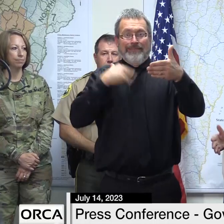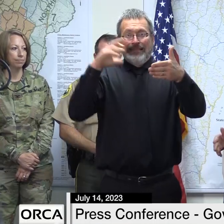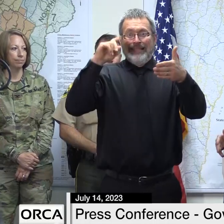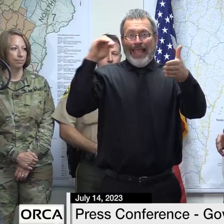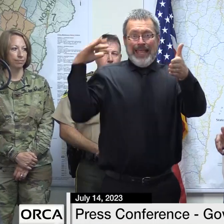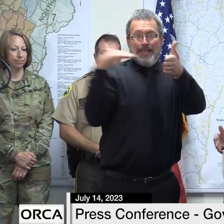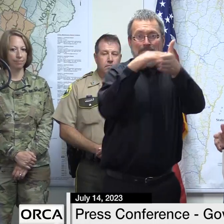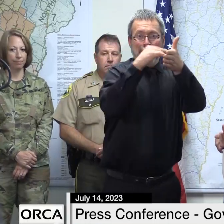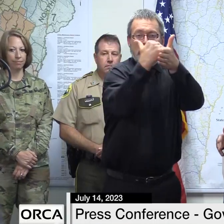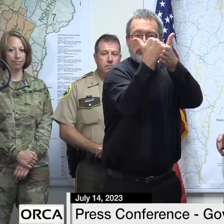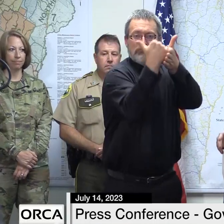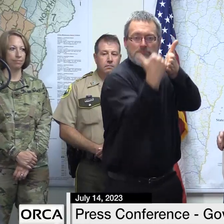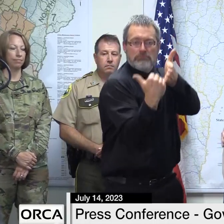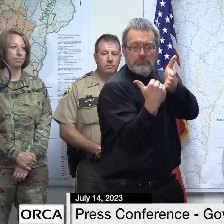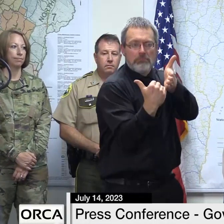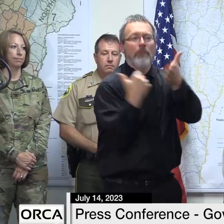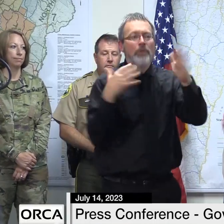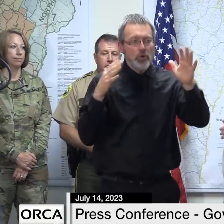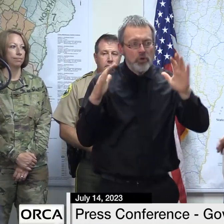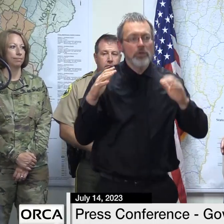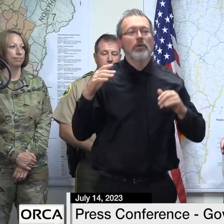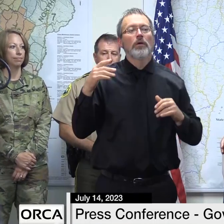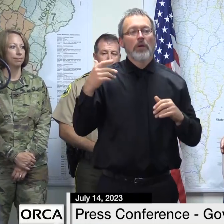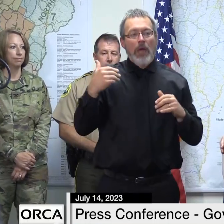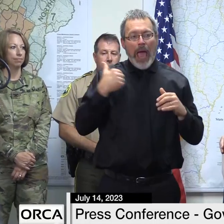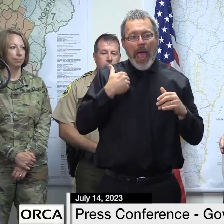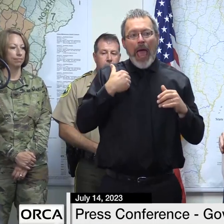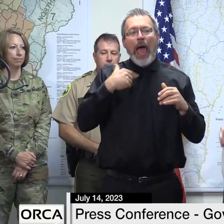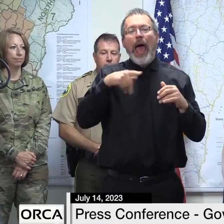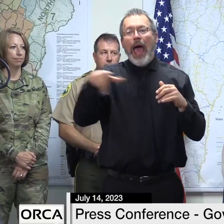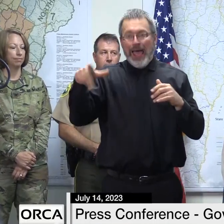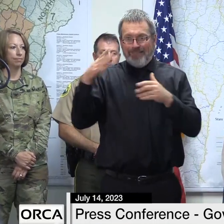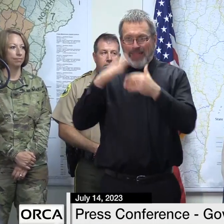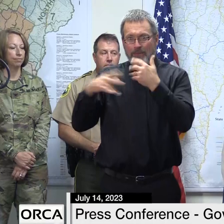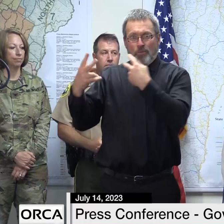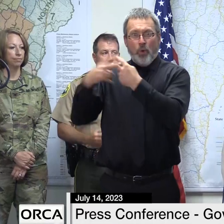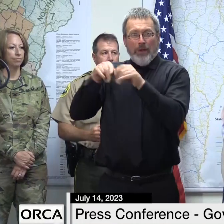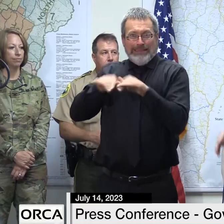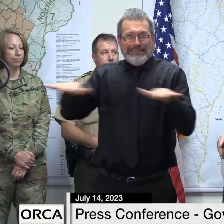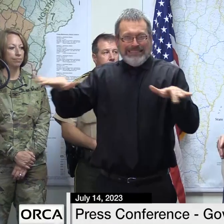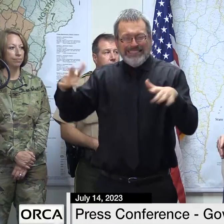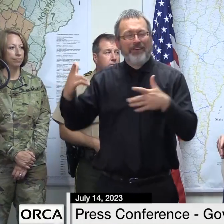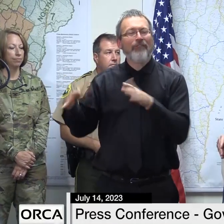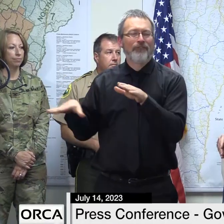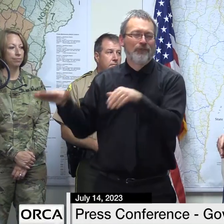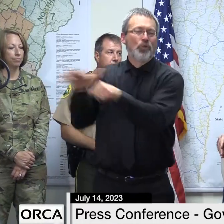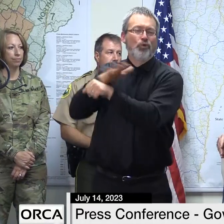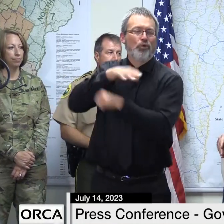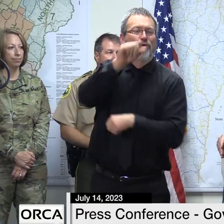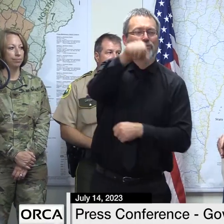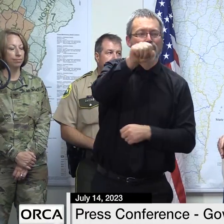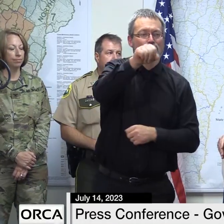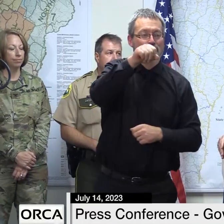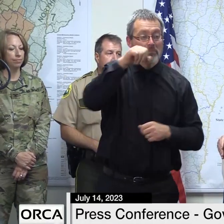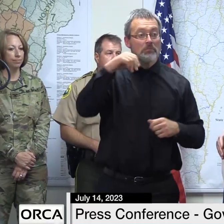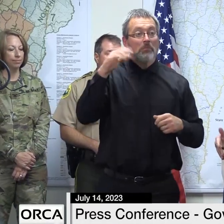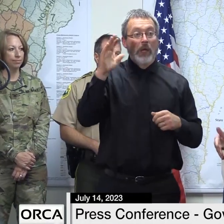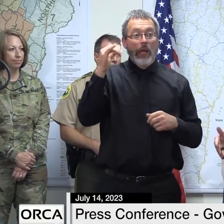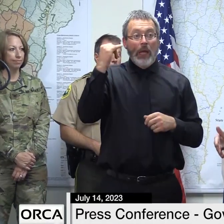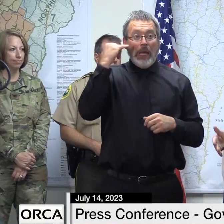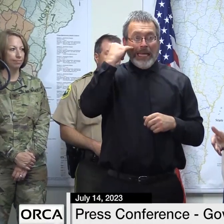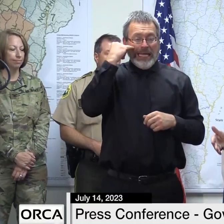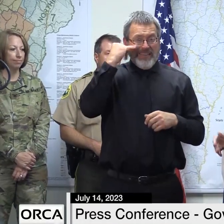have some storage capacity, and that's the important part. So what we experienced again with this weather event